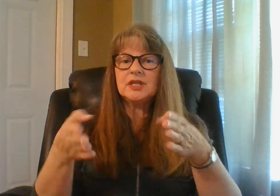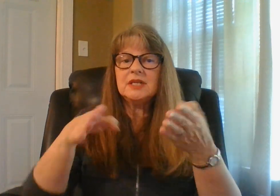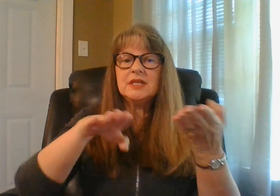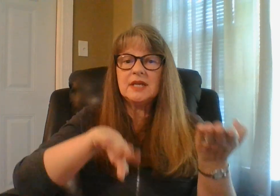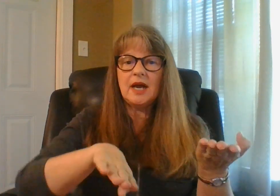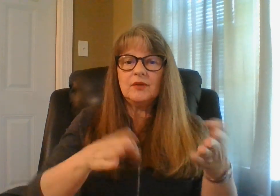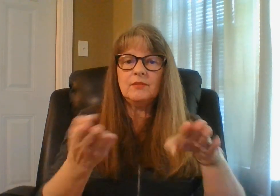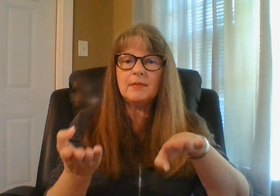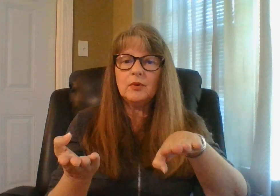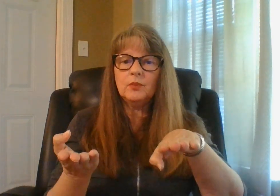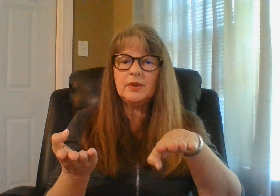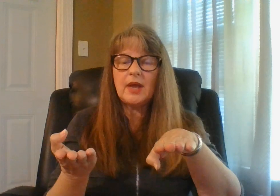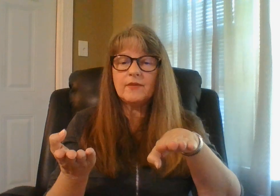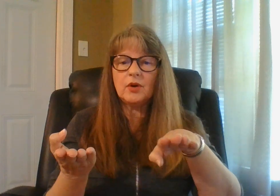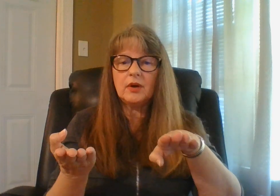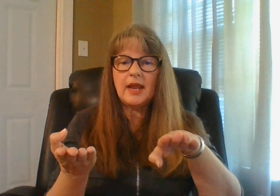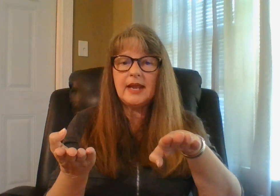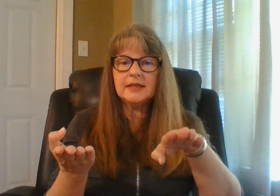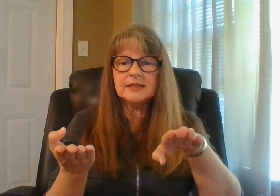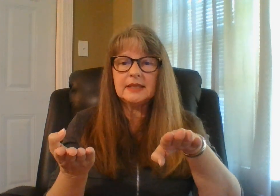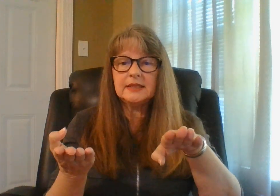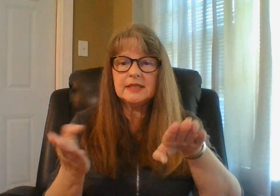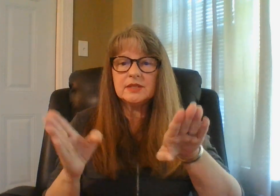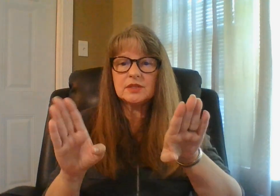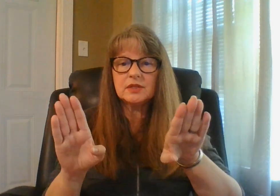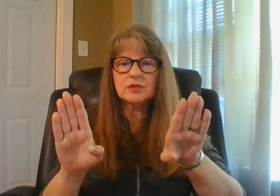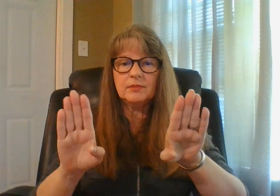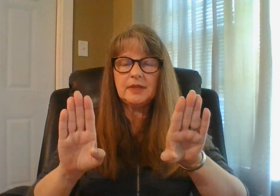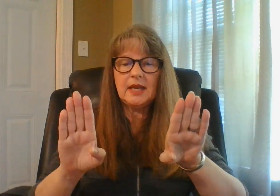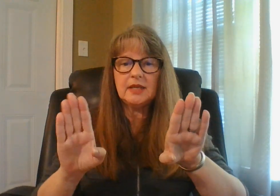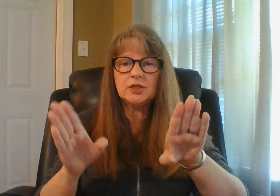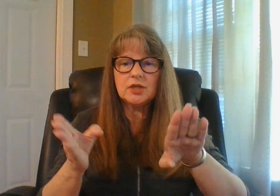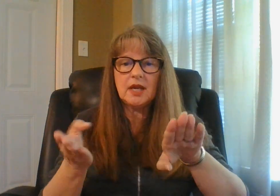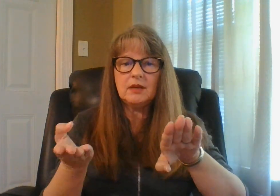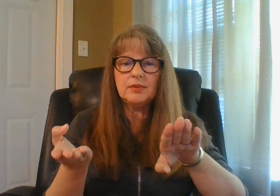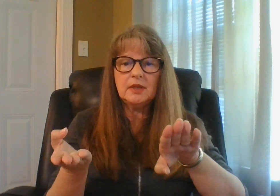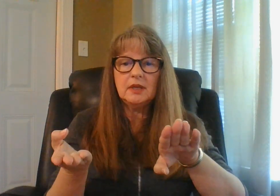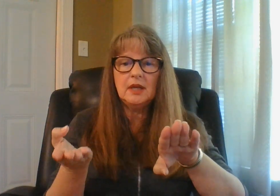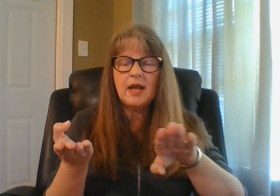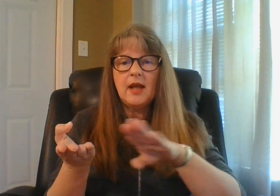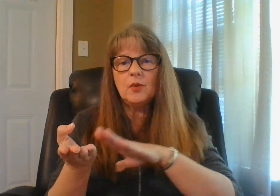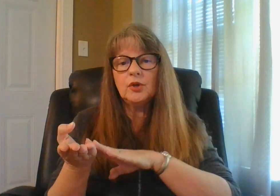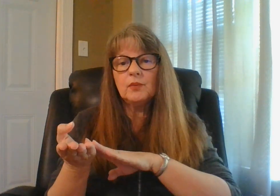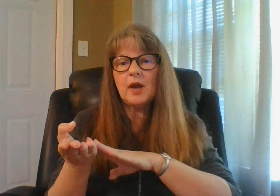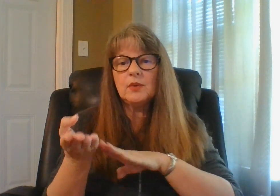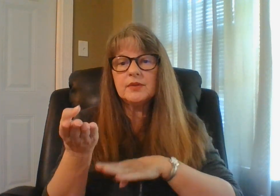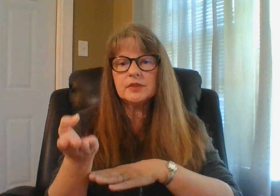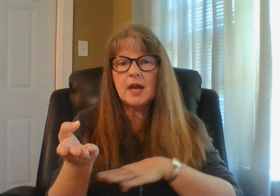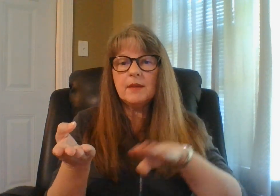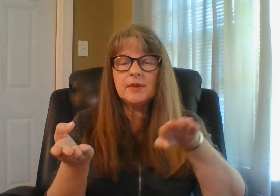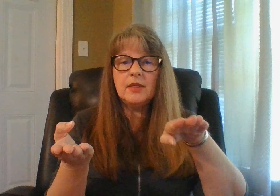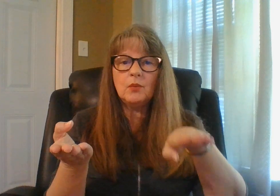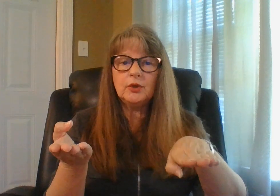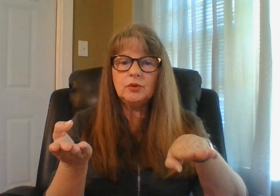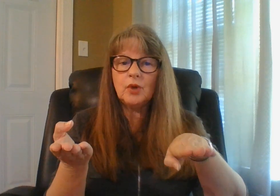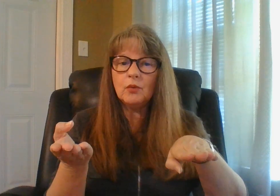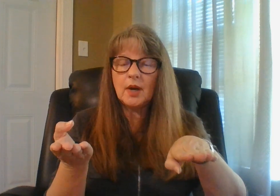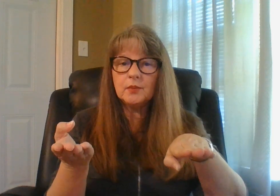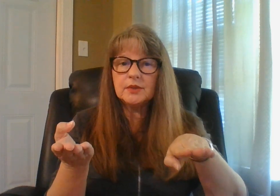she died. Remember, we have our hands like this. It's our B hand shape. And the one you write with is up, and the one you don't write with